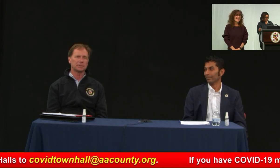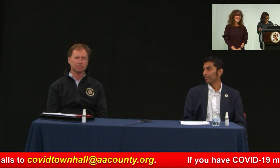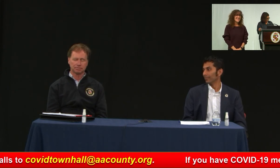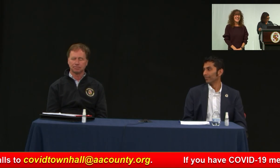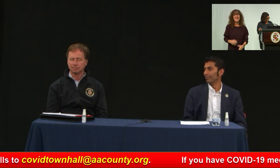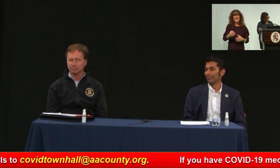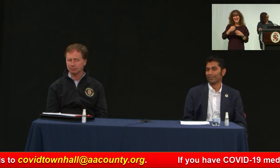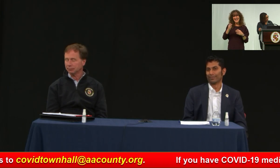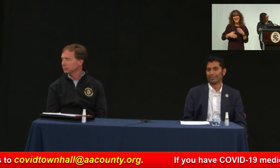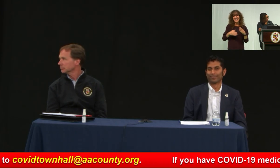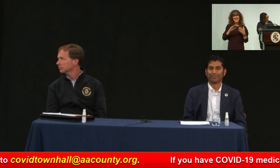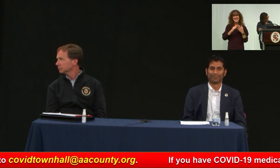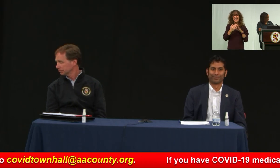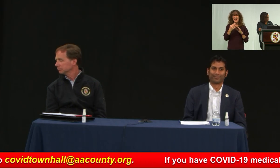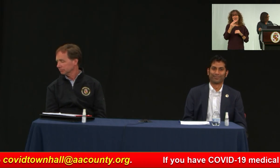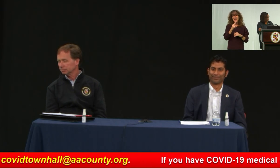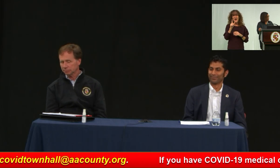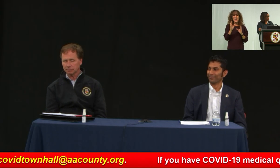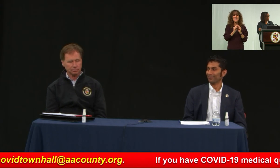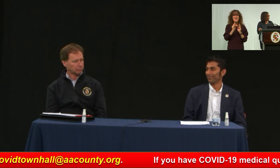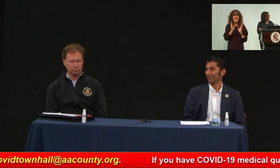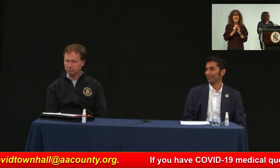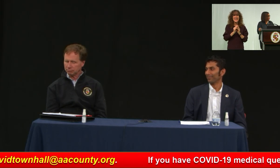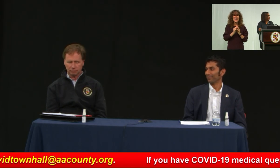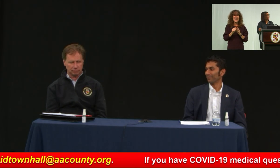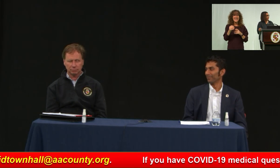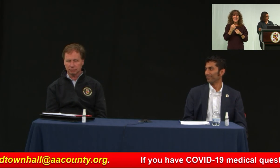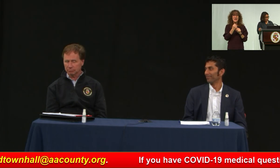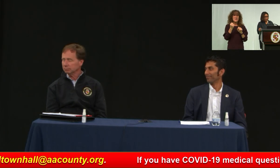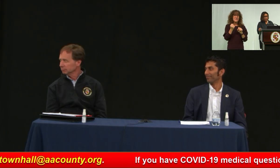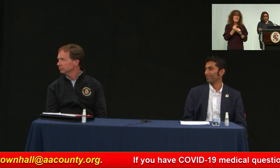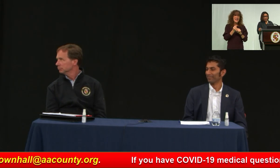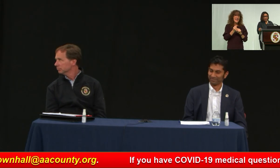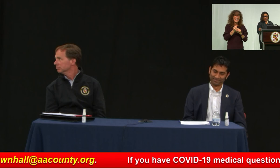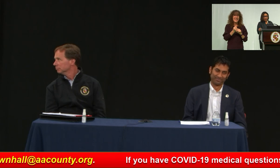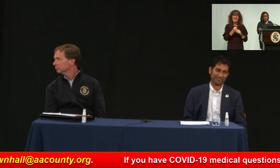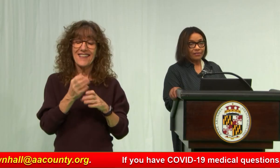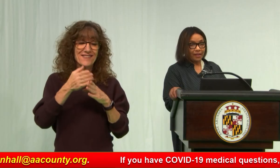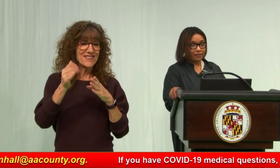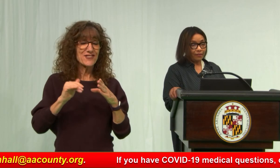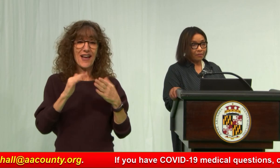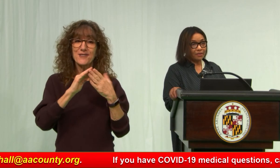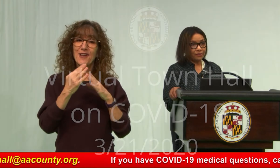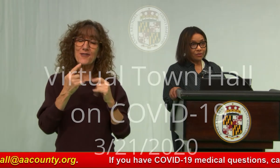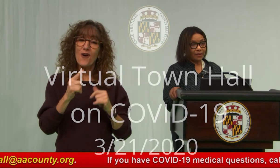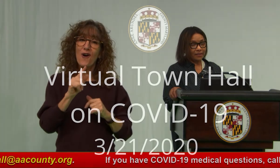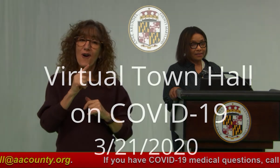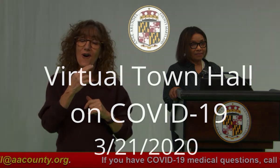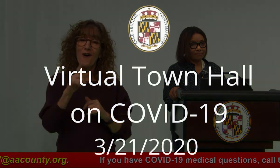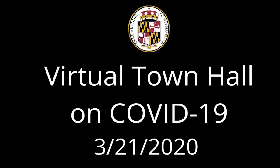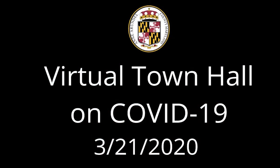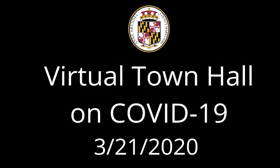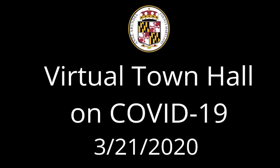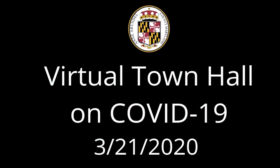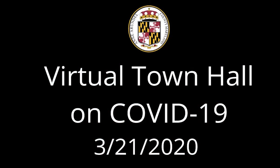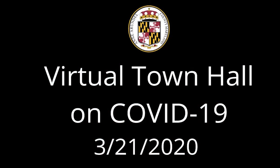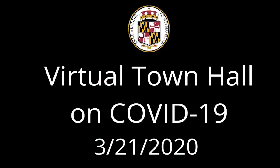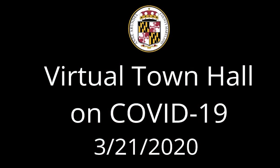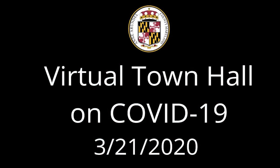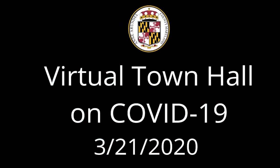That concludes our town hall. Unless you would like to make any, that concludes our town hall. So thank you very much for joining us. Mm-hmm.